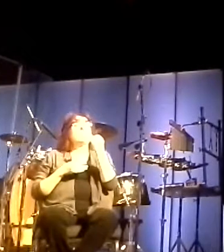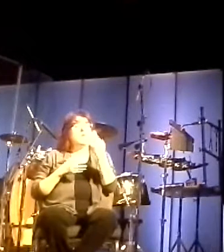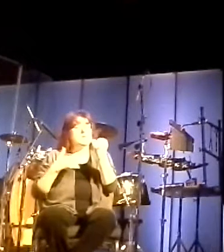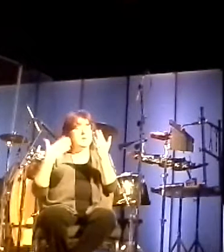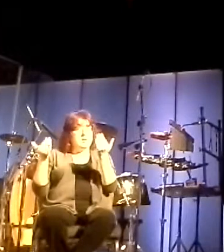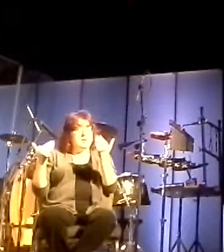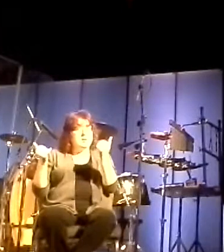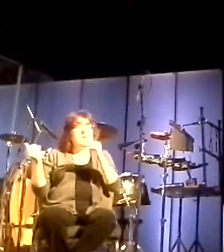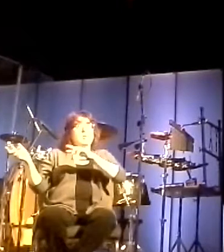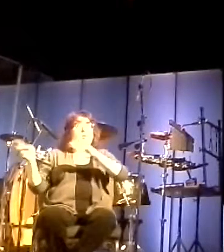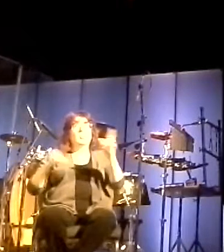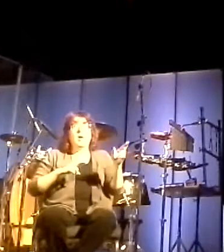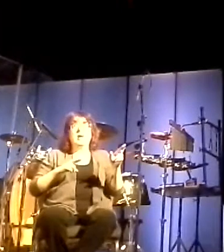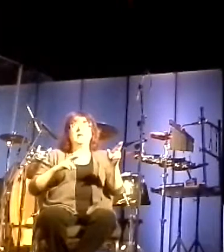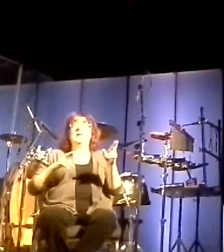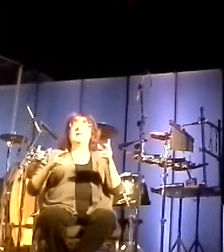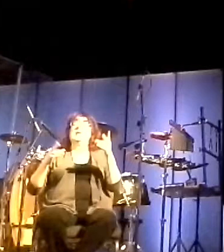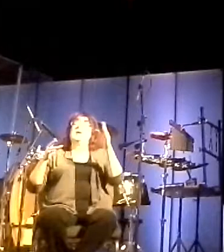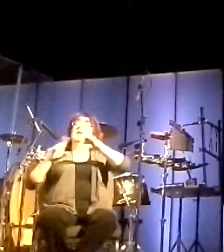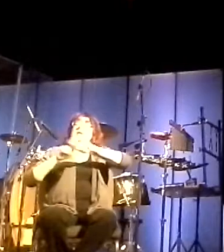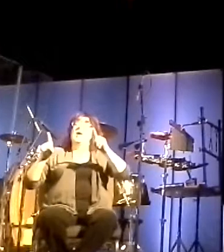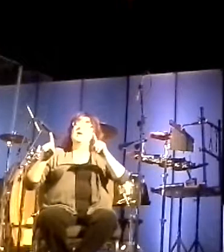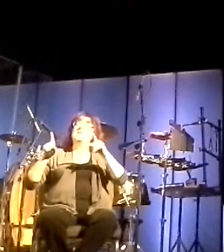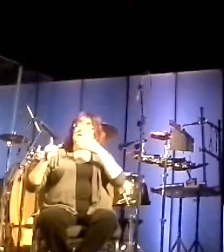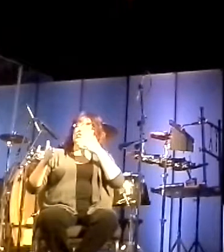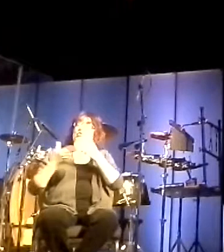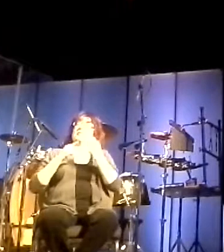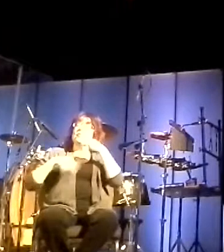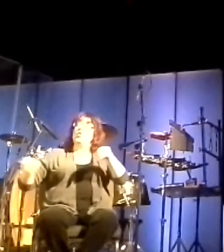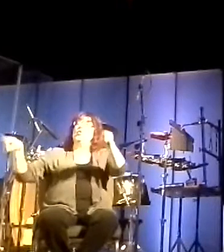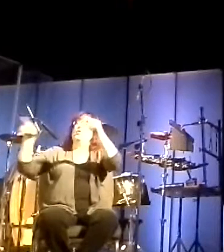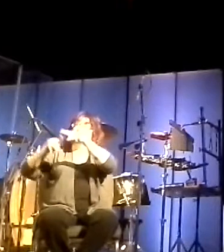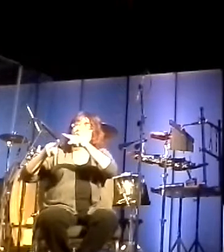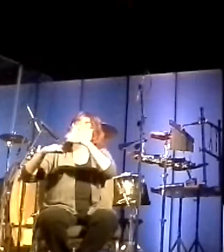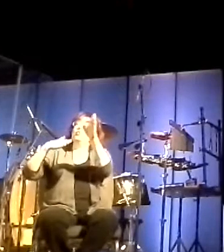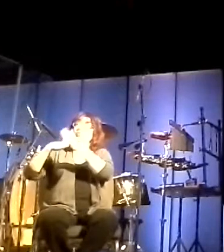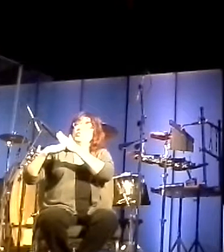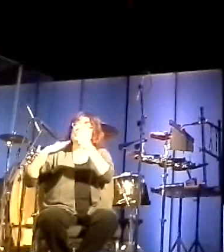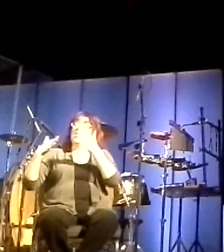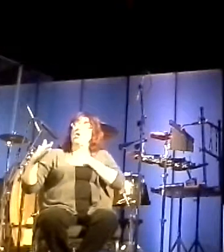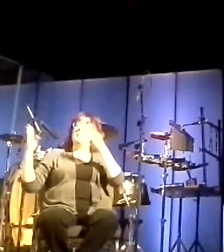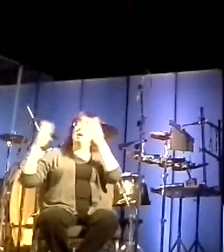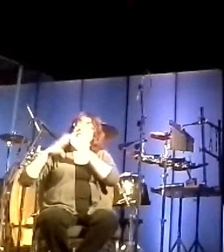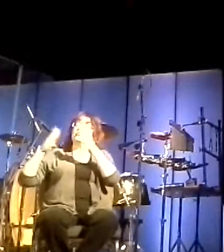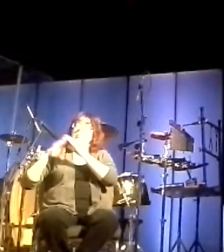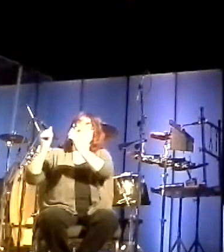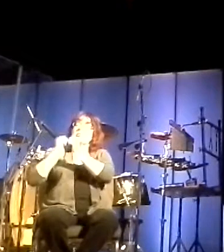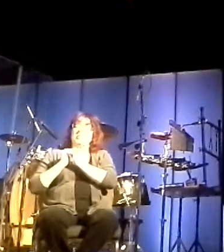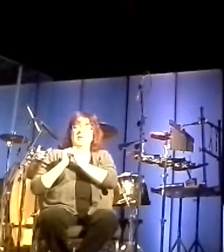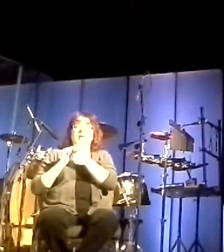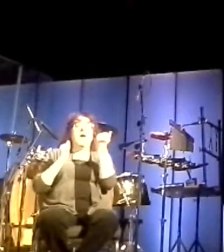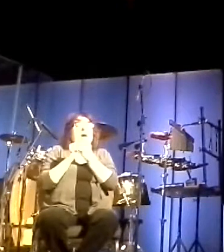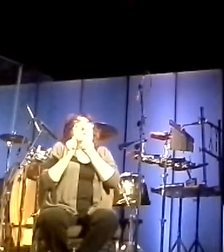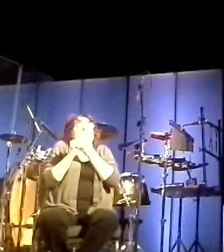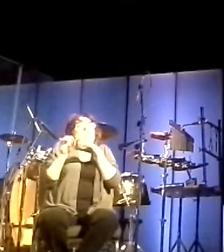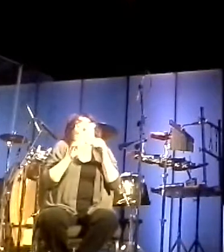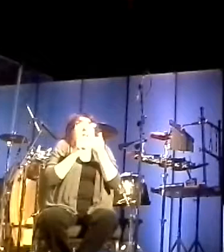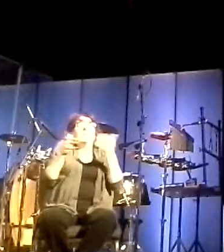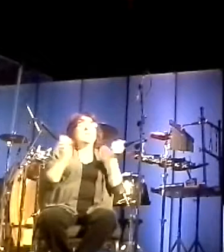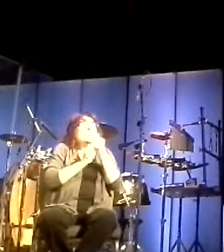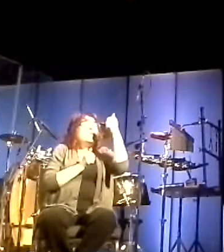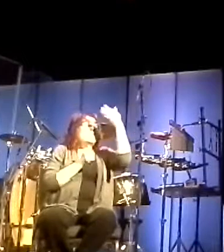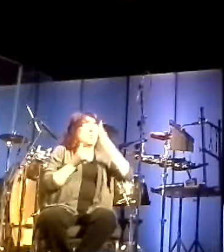loud. Ready, go. Yet it was good of you to share my troubles. Man, I can do all things through Christ.